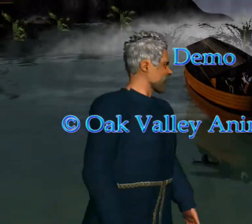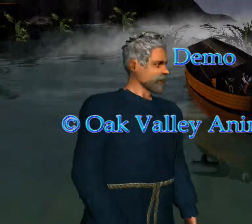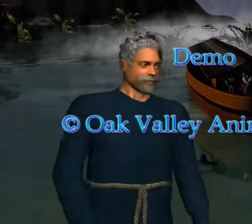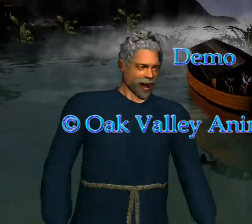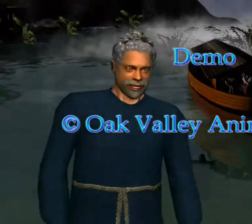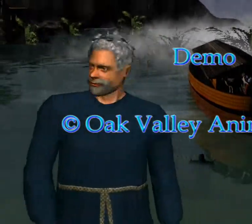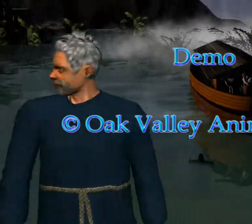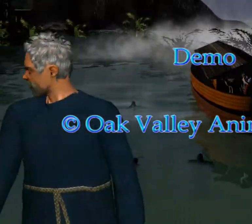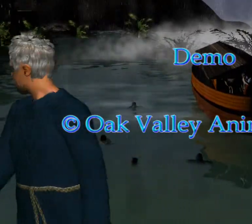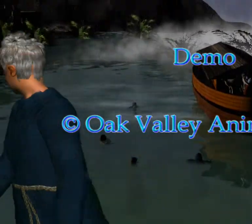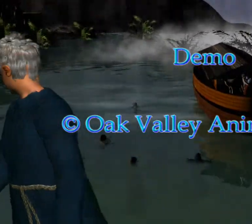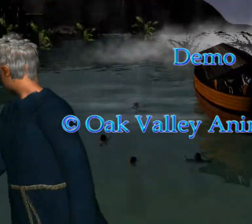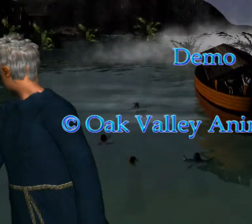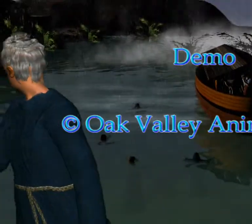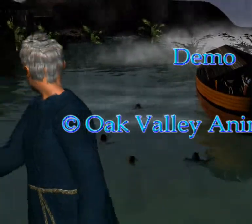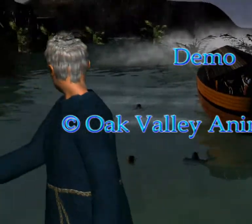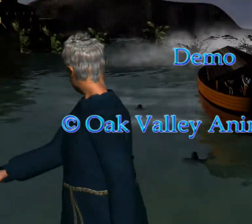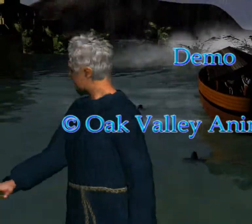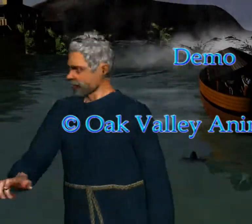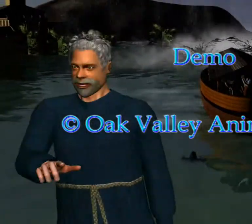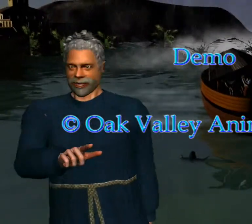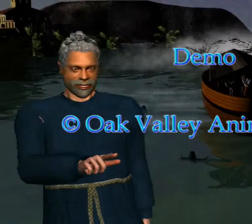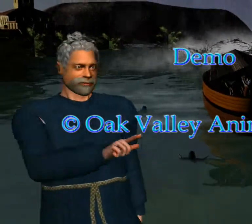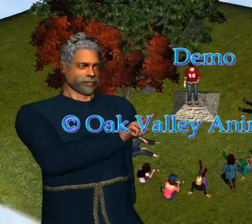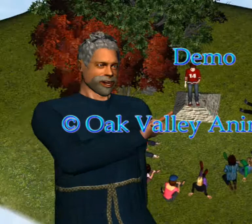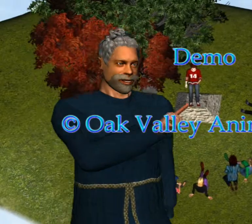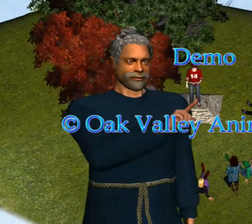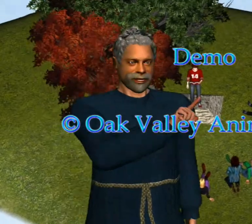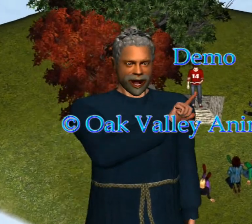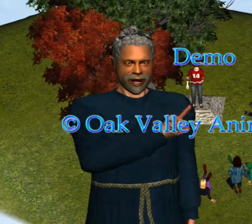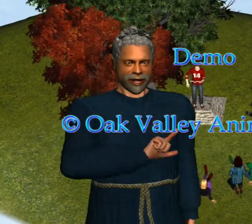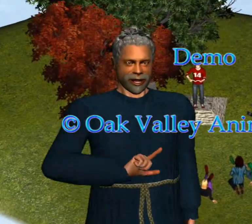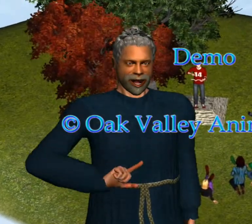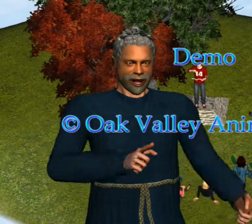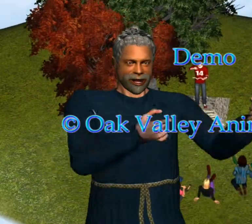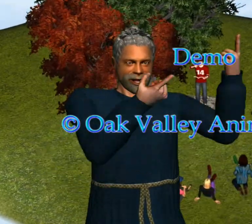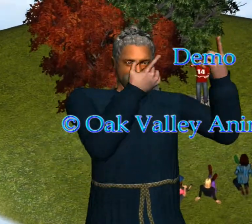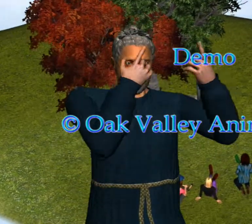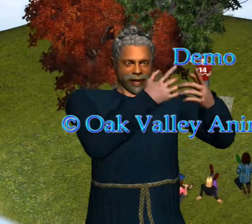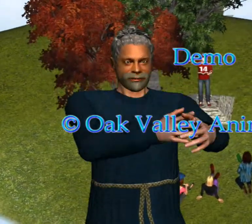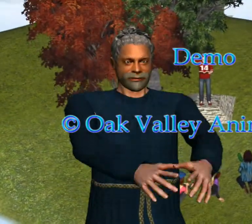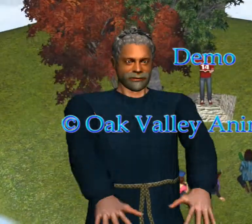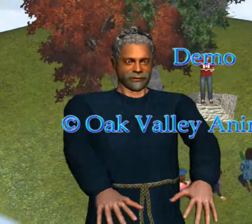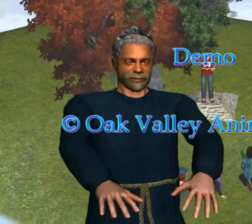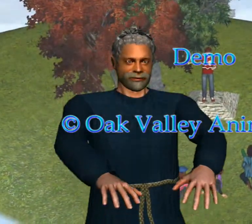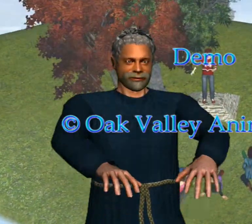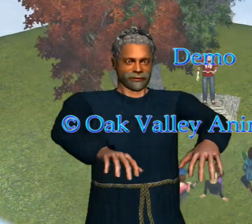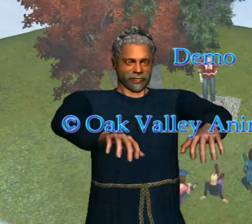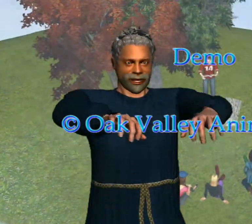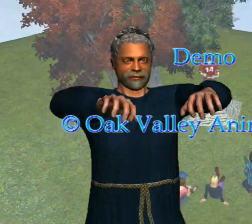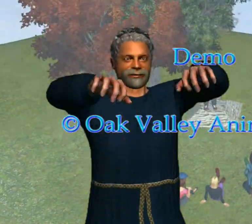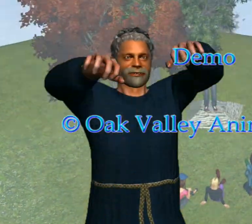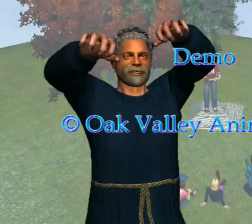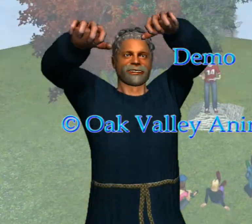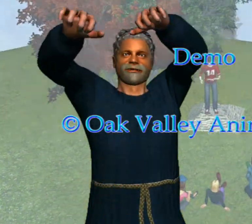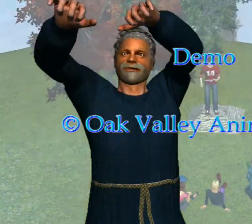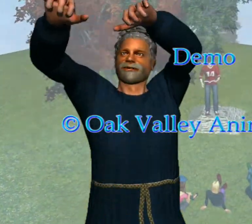everywhere, Lord have mercy. Now the Lord's coming back someday to take his